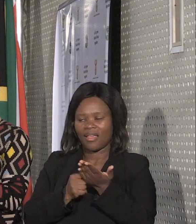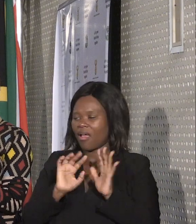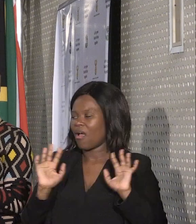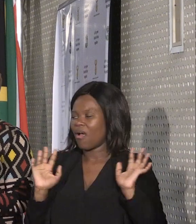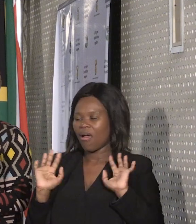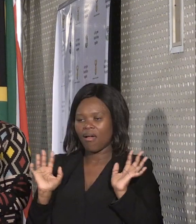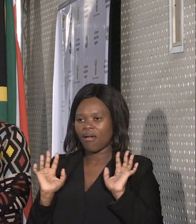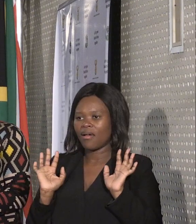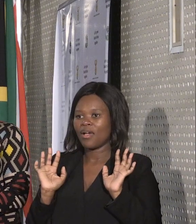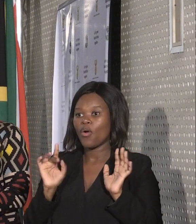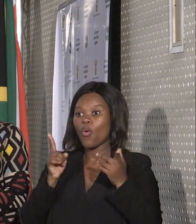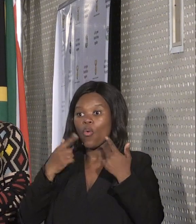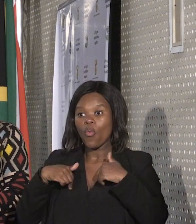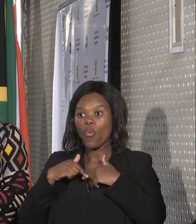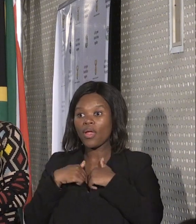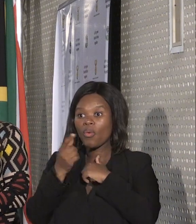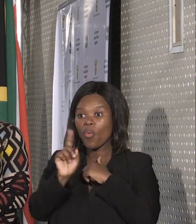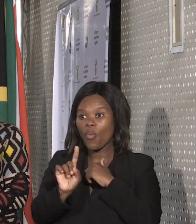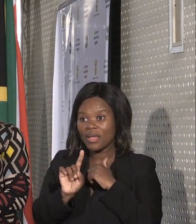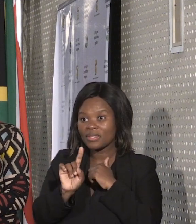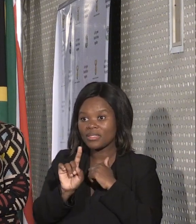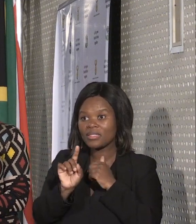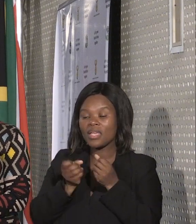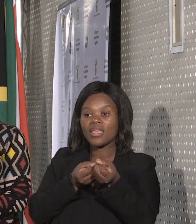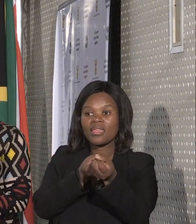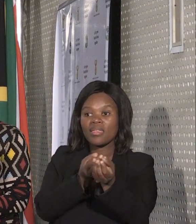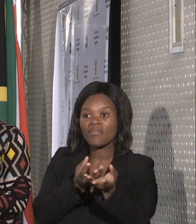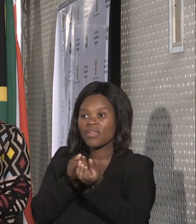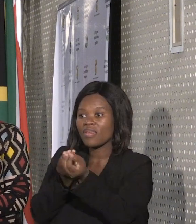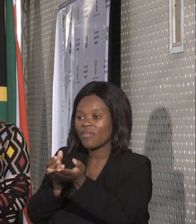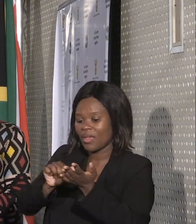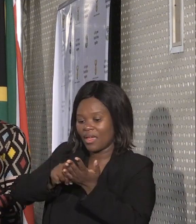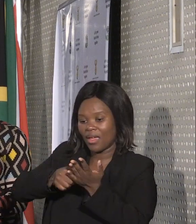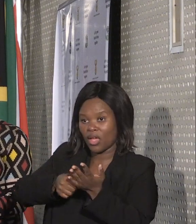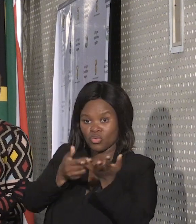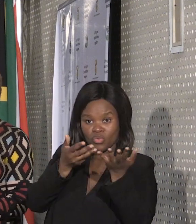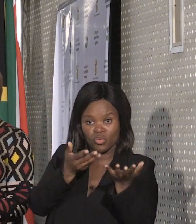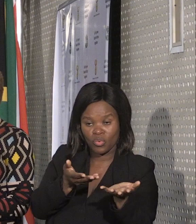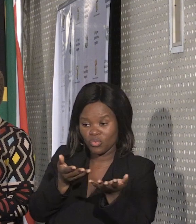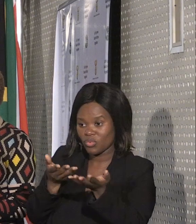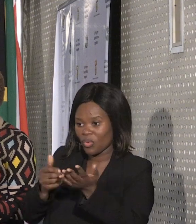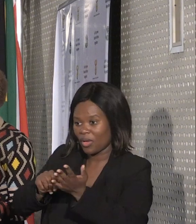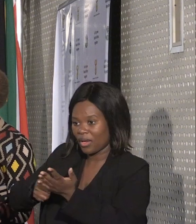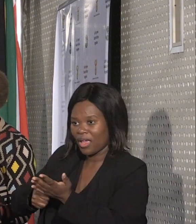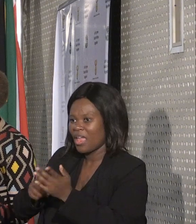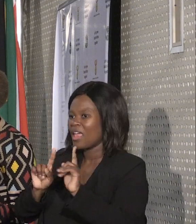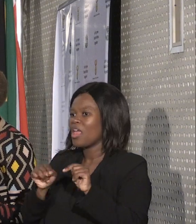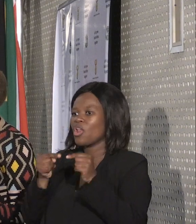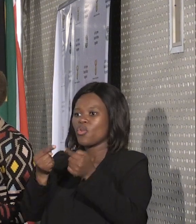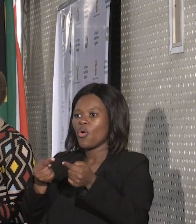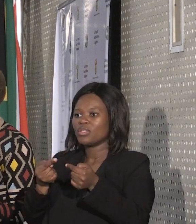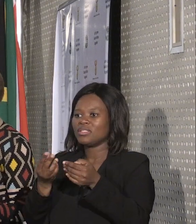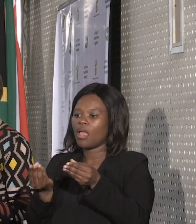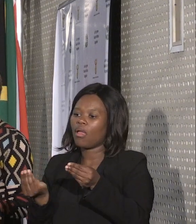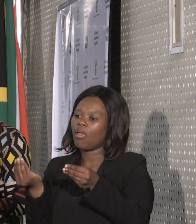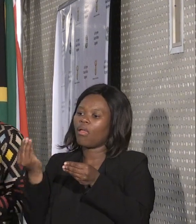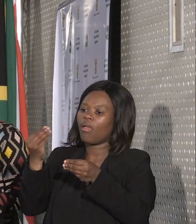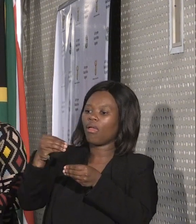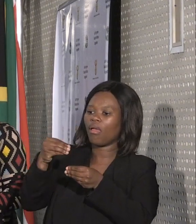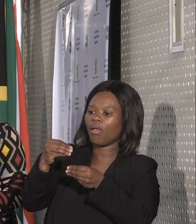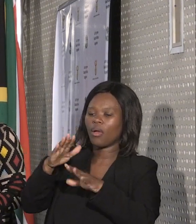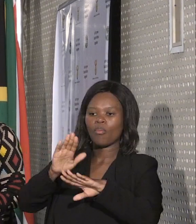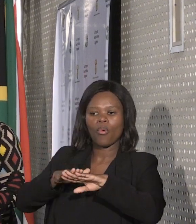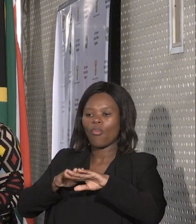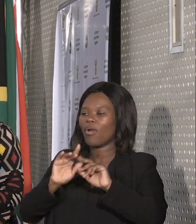we deliver ama social grants as they are. Asinawo extra esidini makufuneka